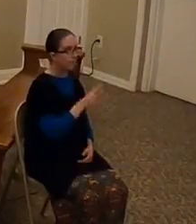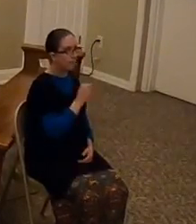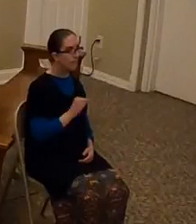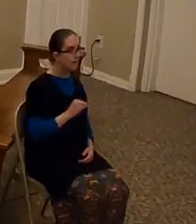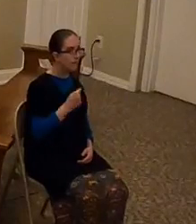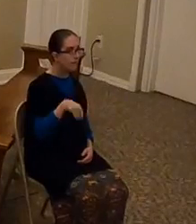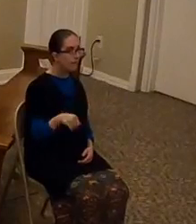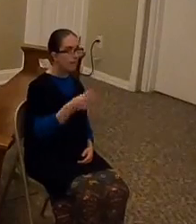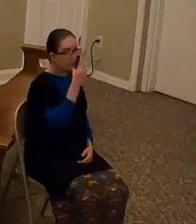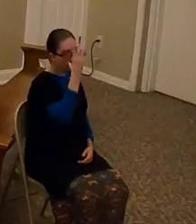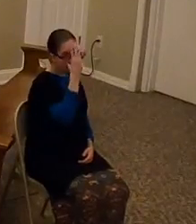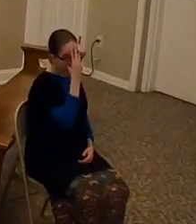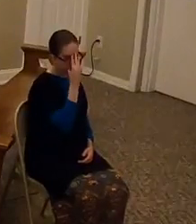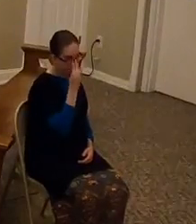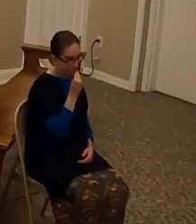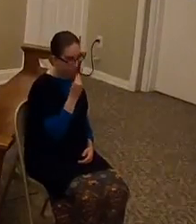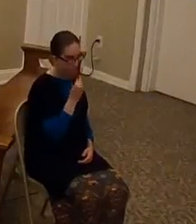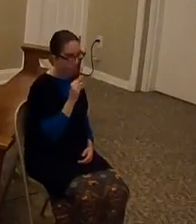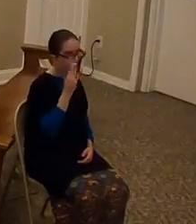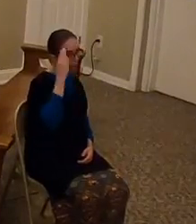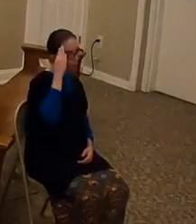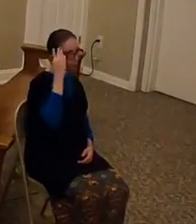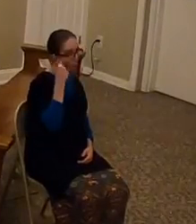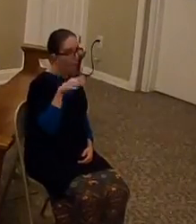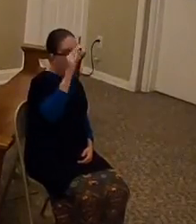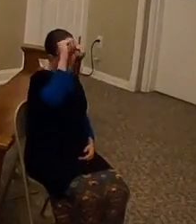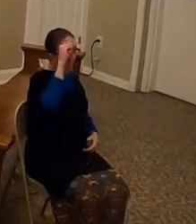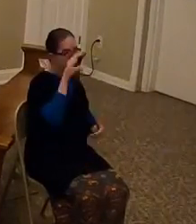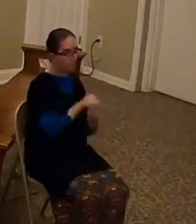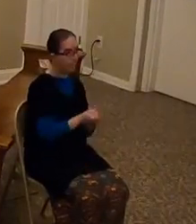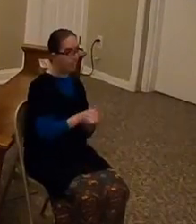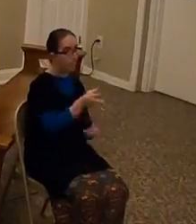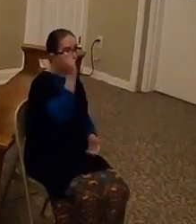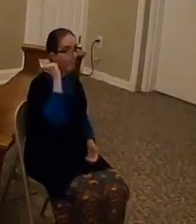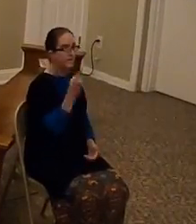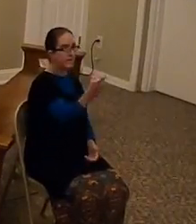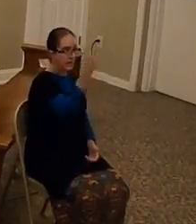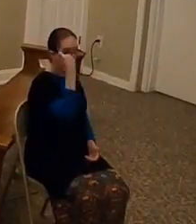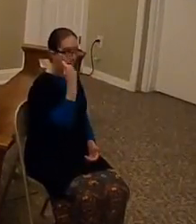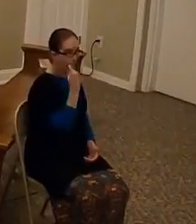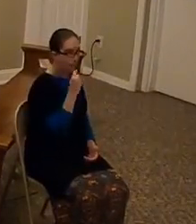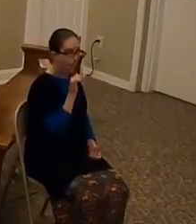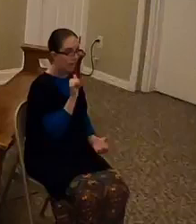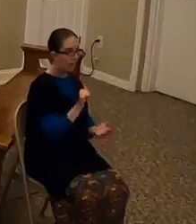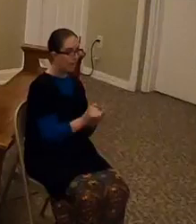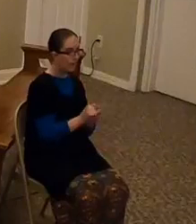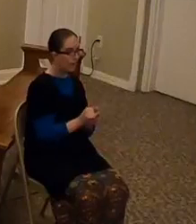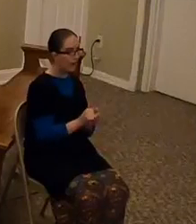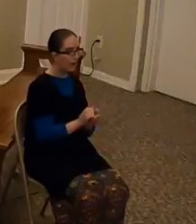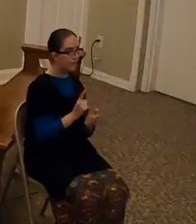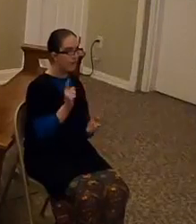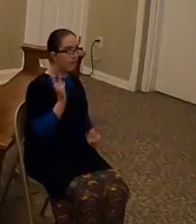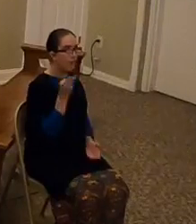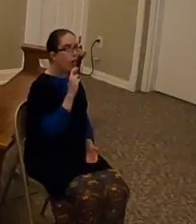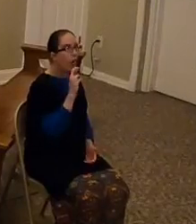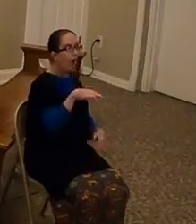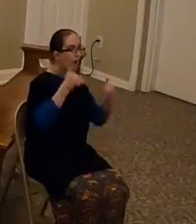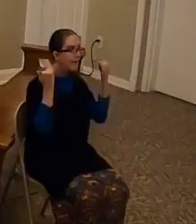And they slumbered and slept knowing the bridegroom was coming. That's where we're at in the church age